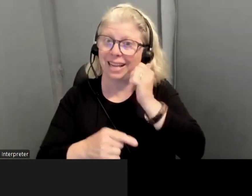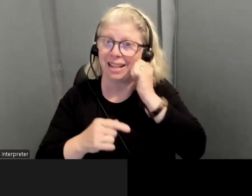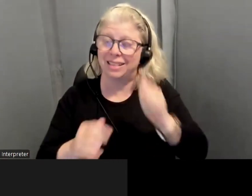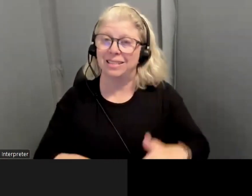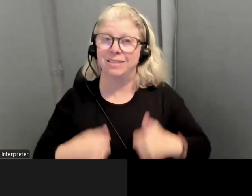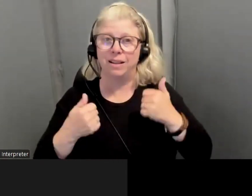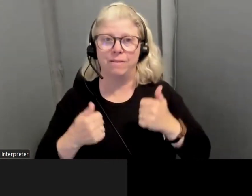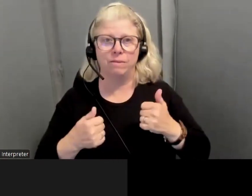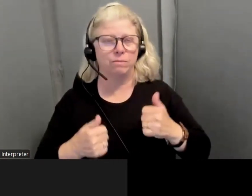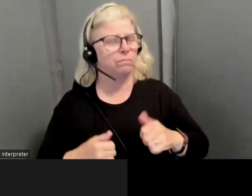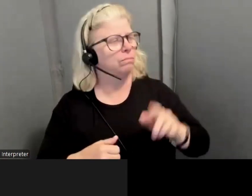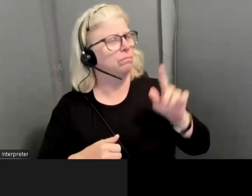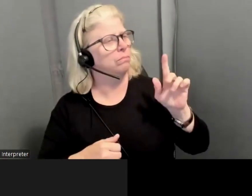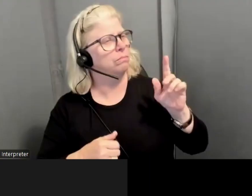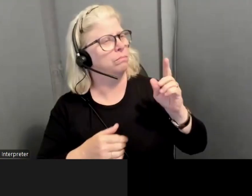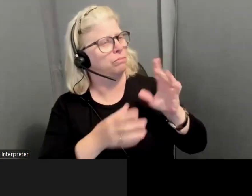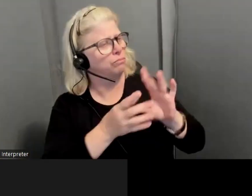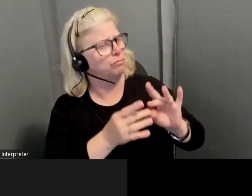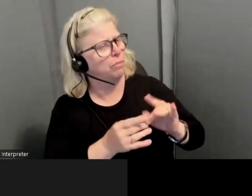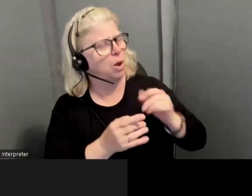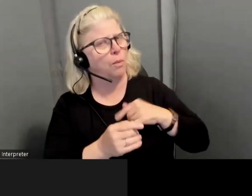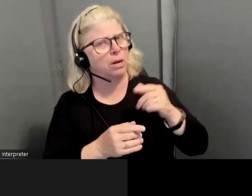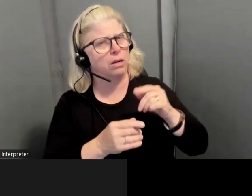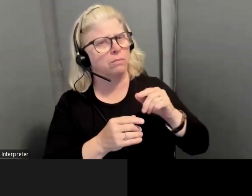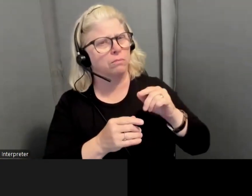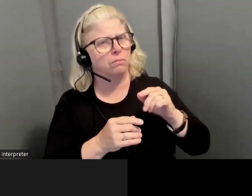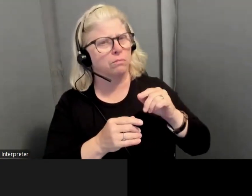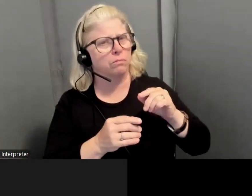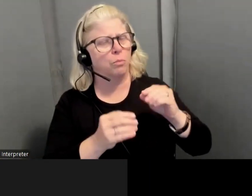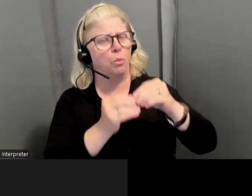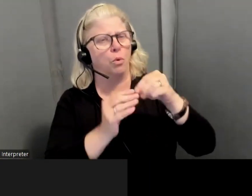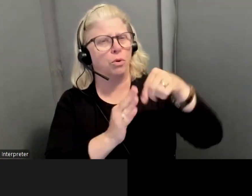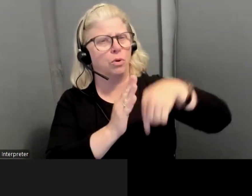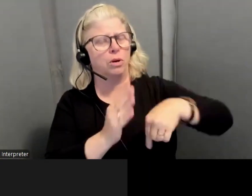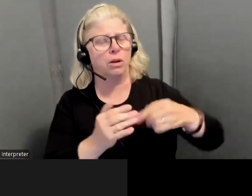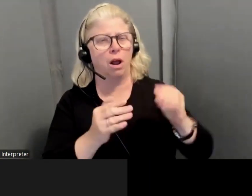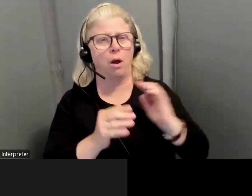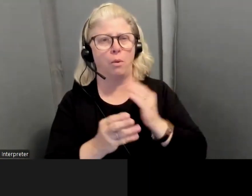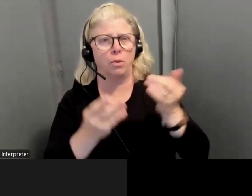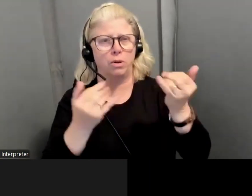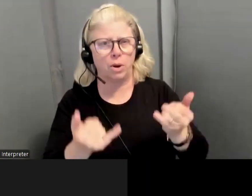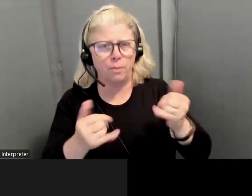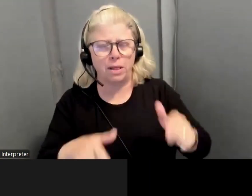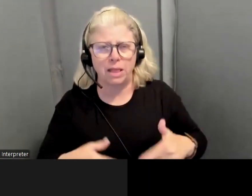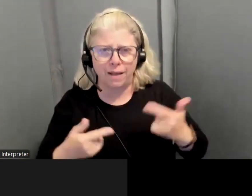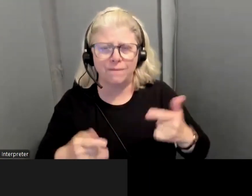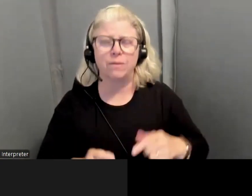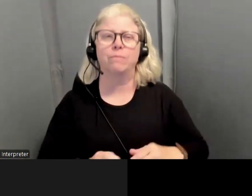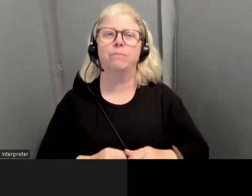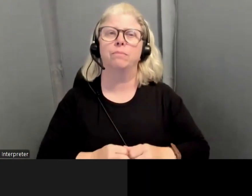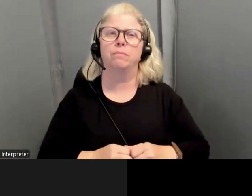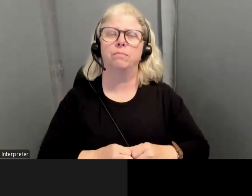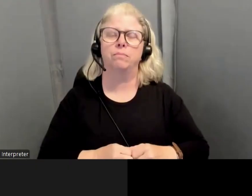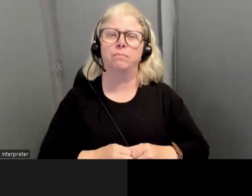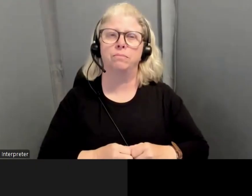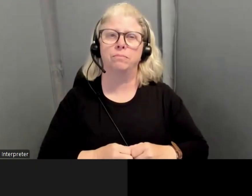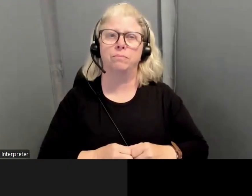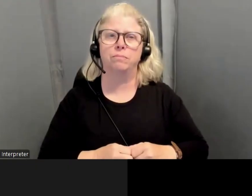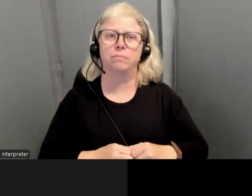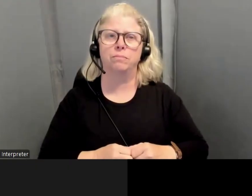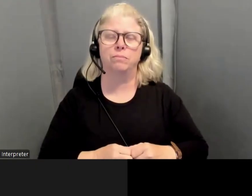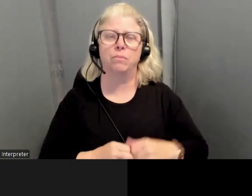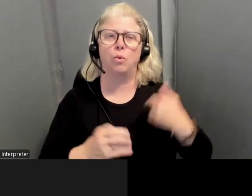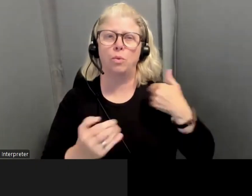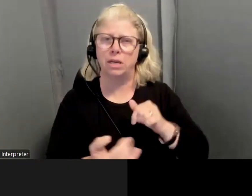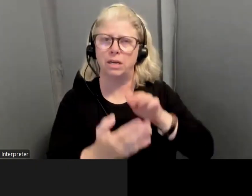on that, I'm going to delve a little bit into our contemporary life here, because some of what we're dealing